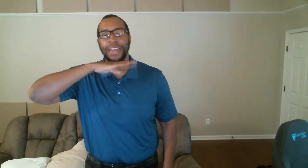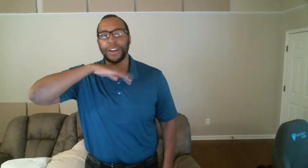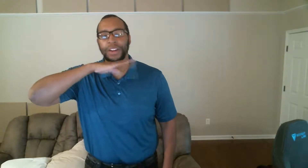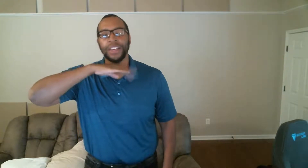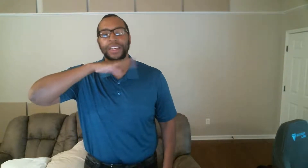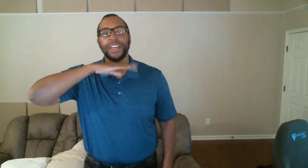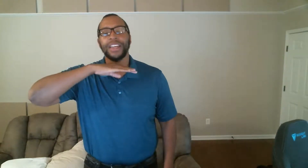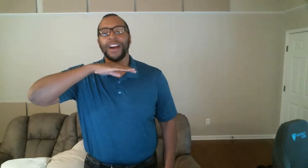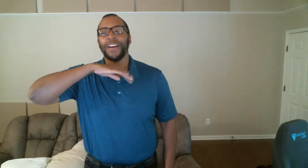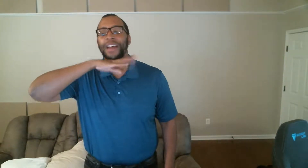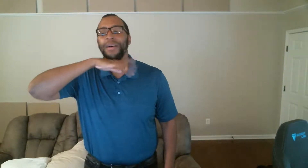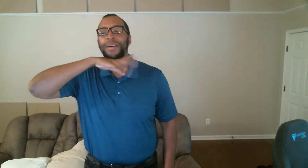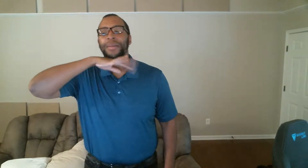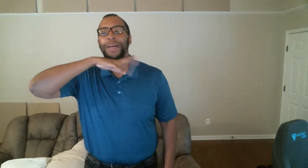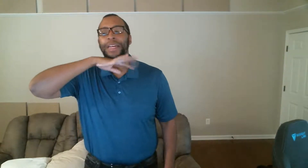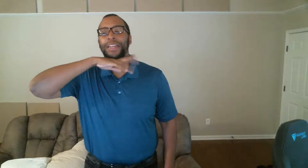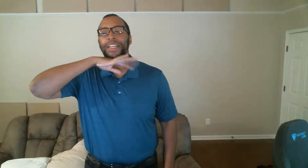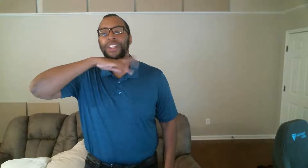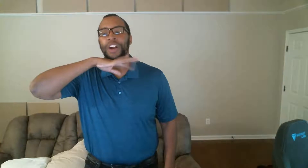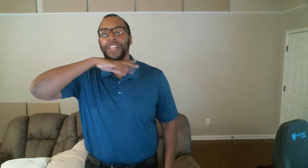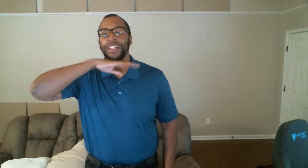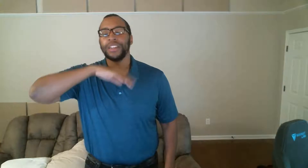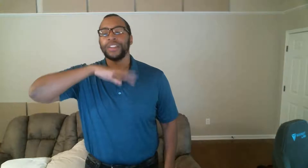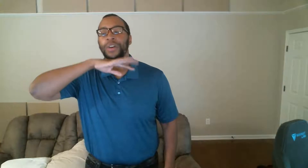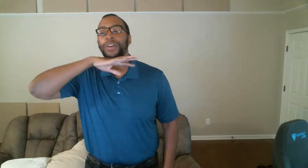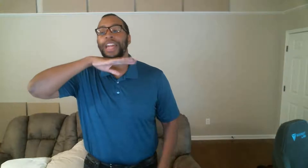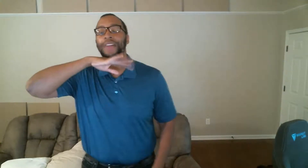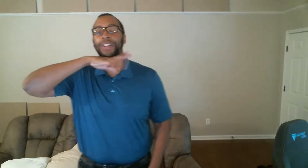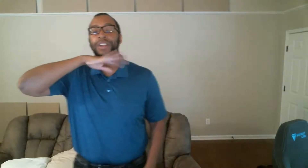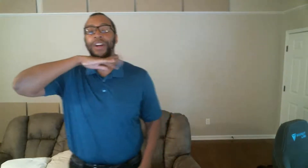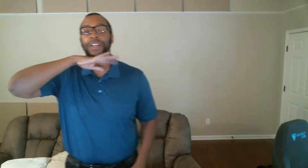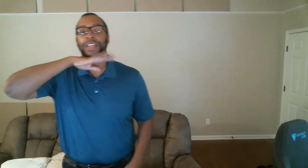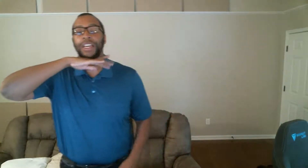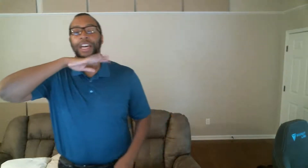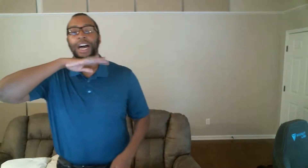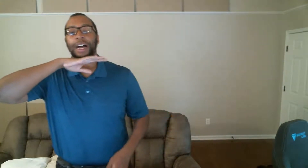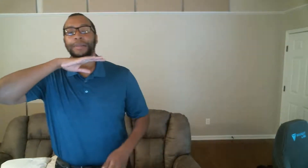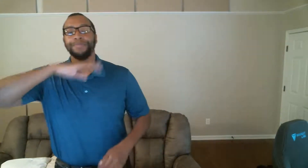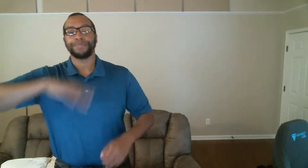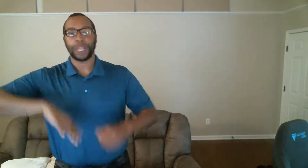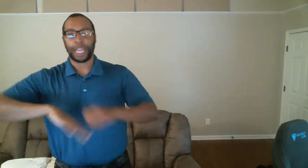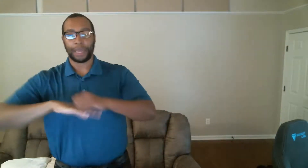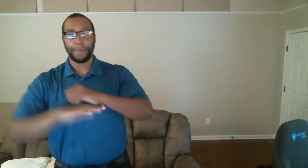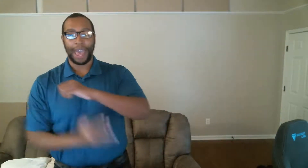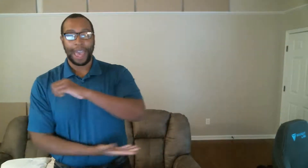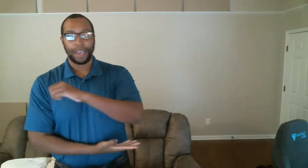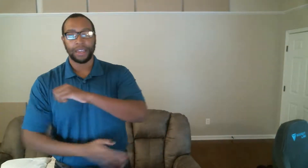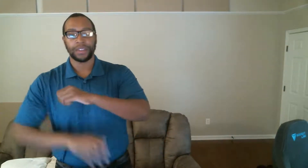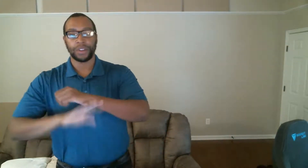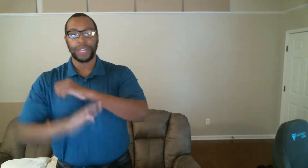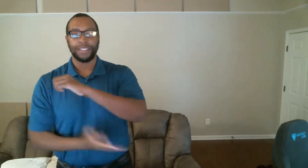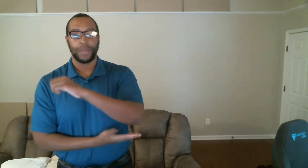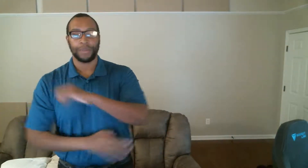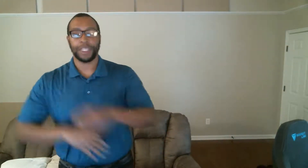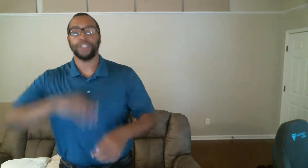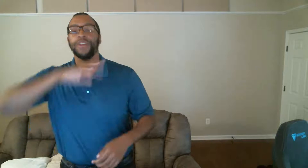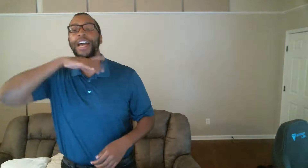dirty. All right. But dirty. So you can have the dirty, like a bag. So that's likely the